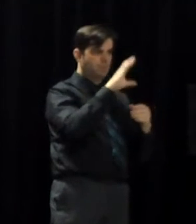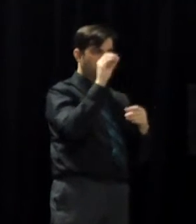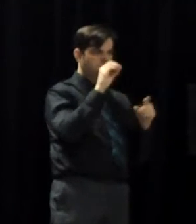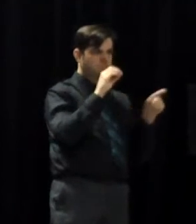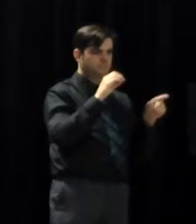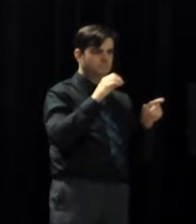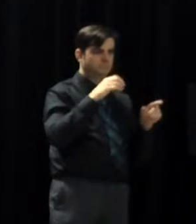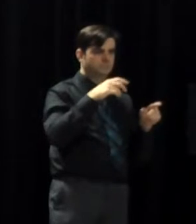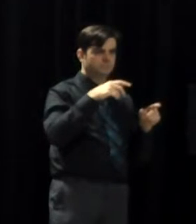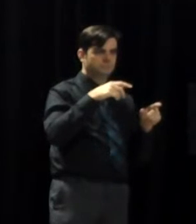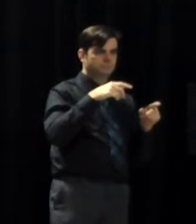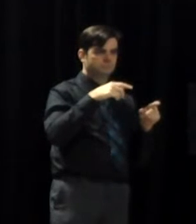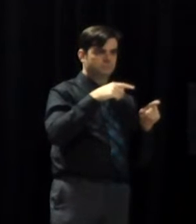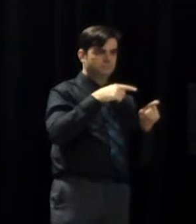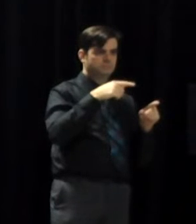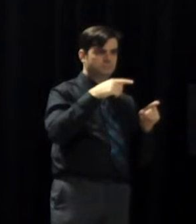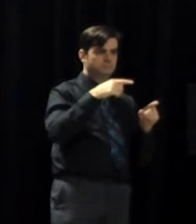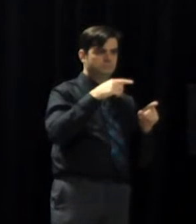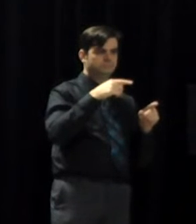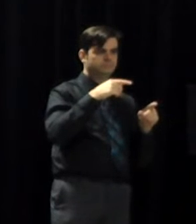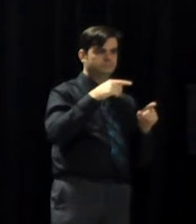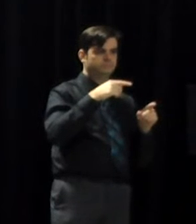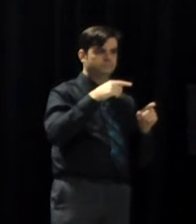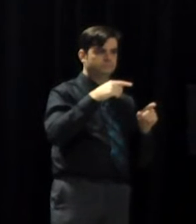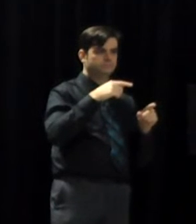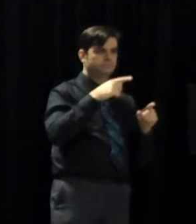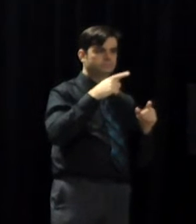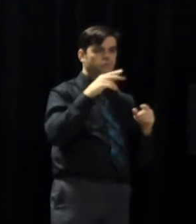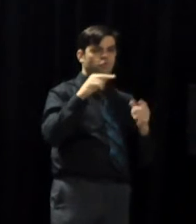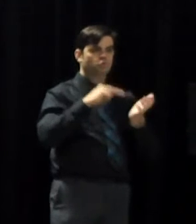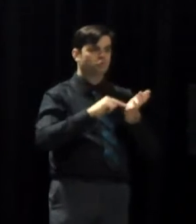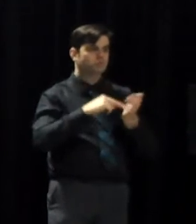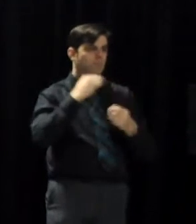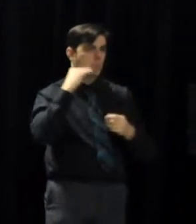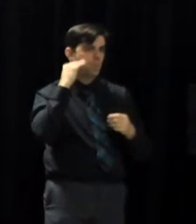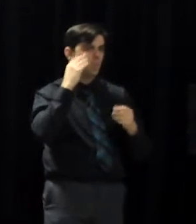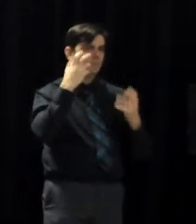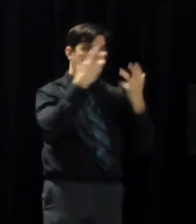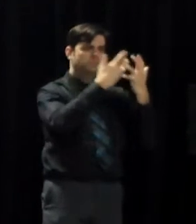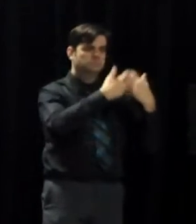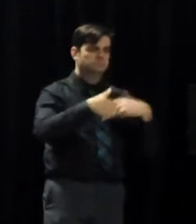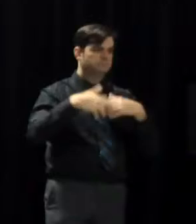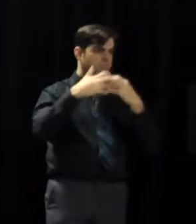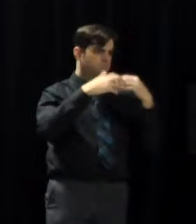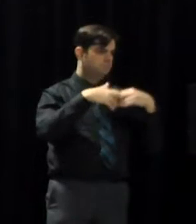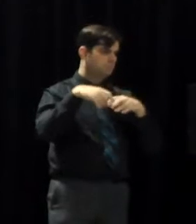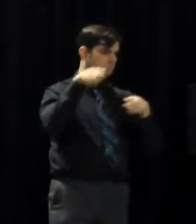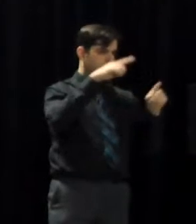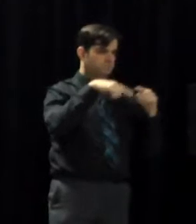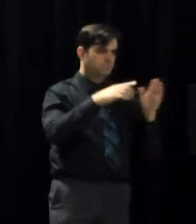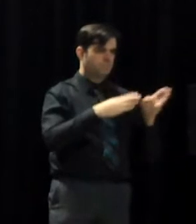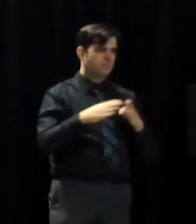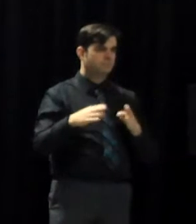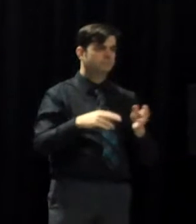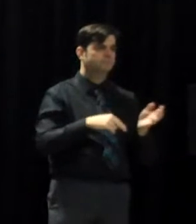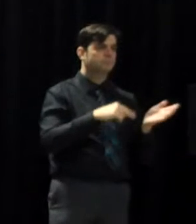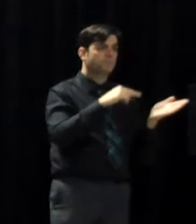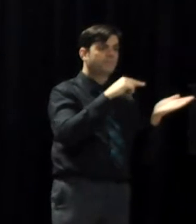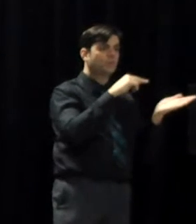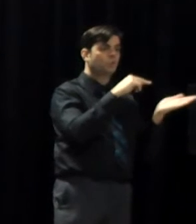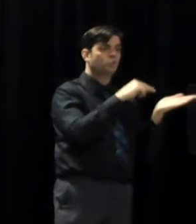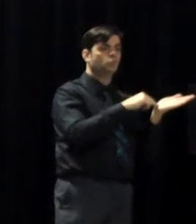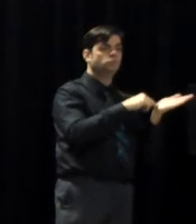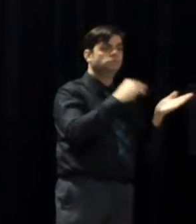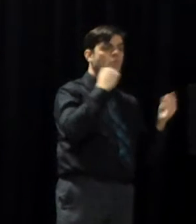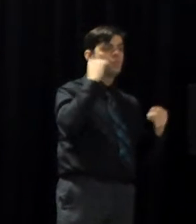think next week, Onondaga County residents will be getting the first vaccine, which is proven to be 50% effective right away, which is